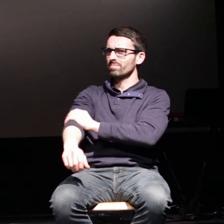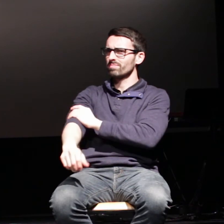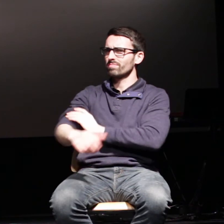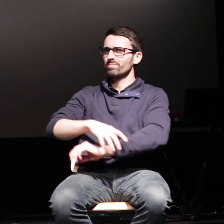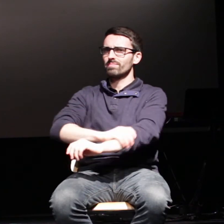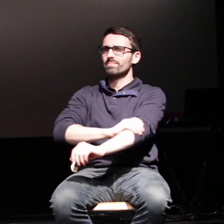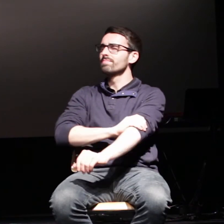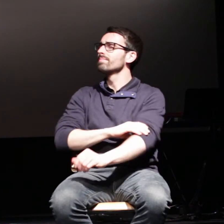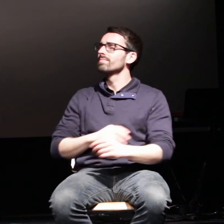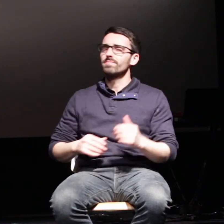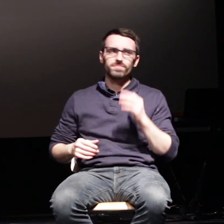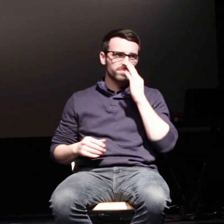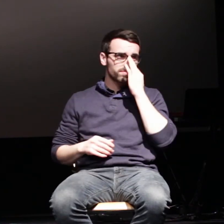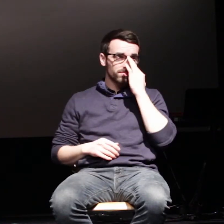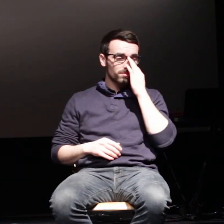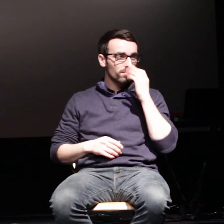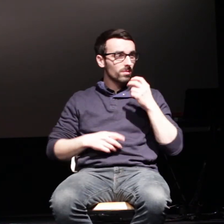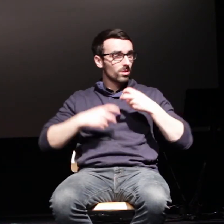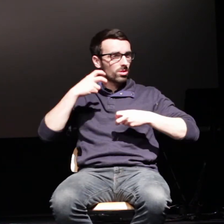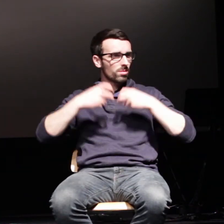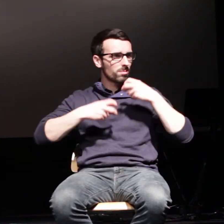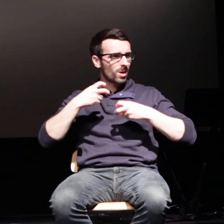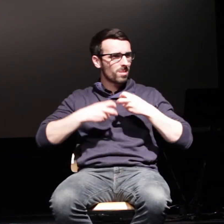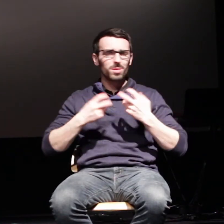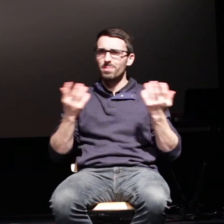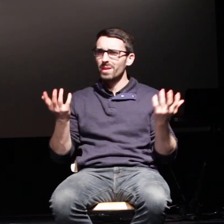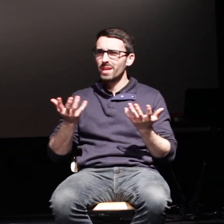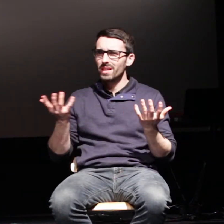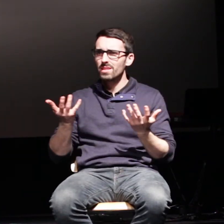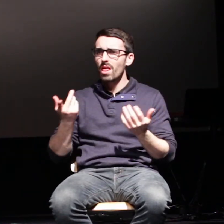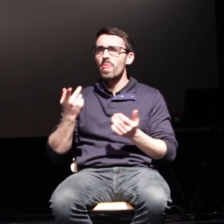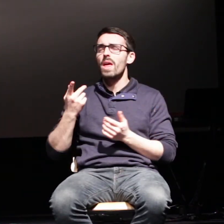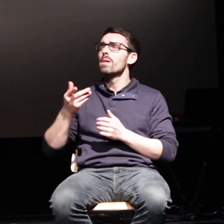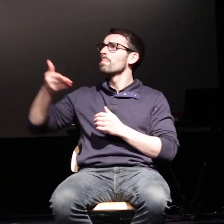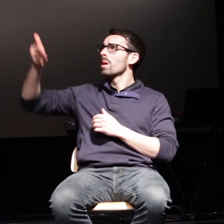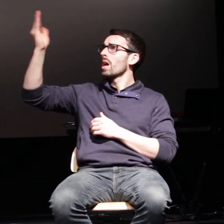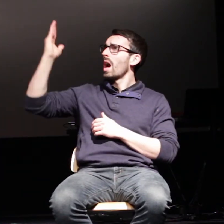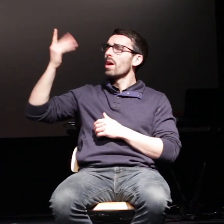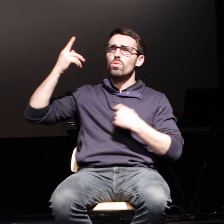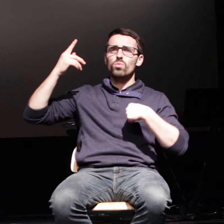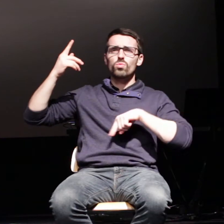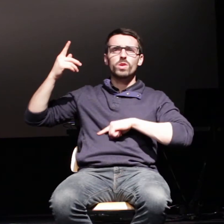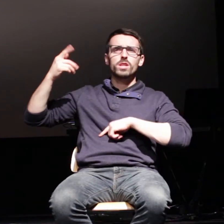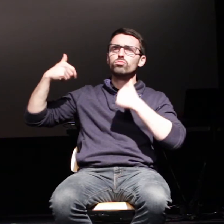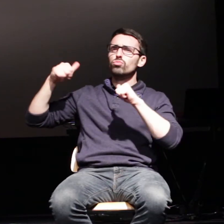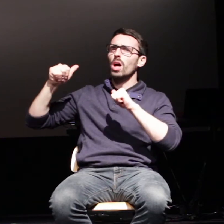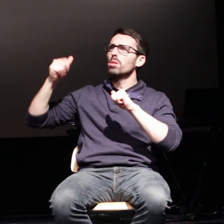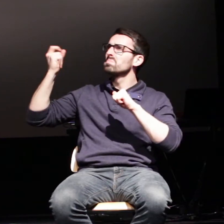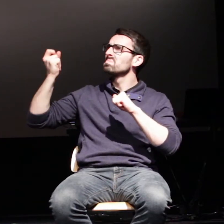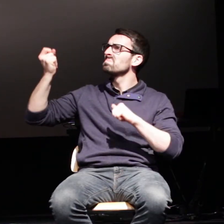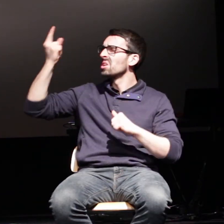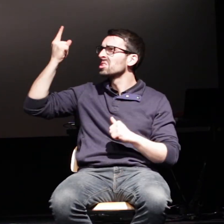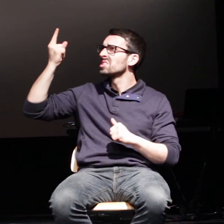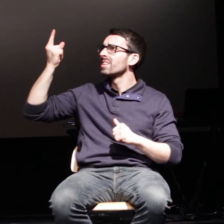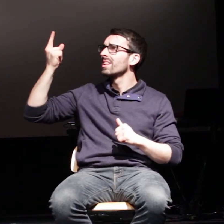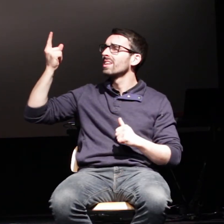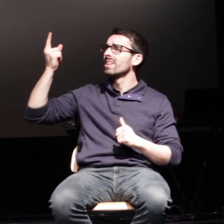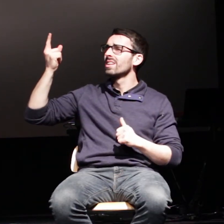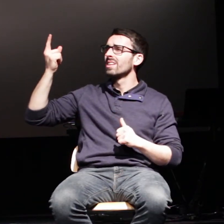life. See, our problem is we try to understand God. We think we have to understand